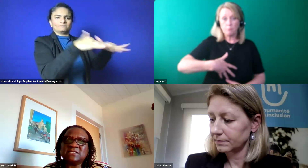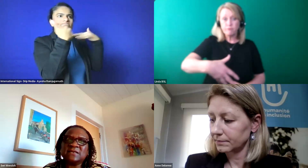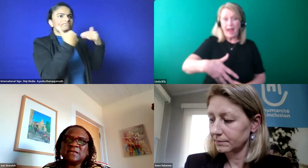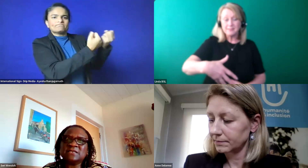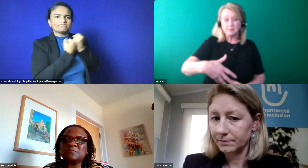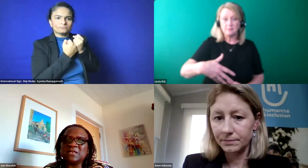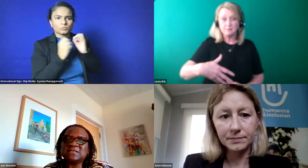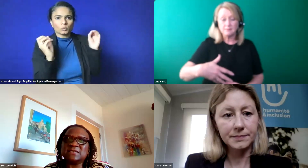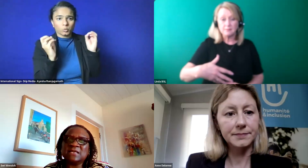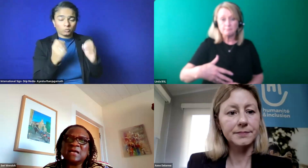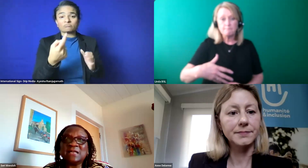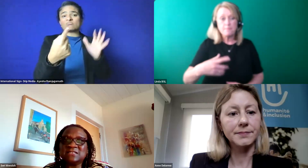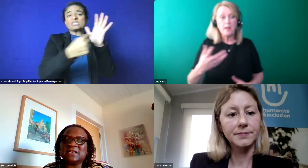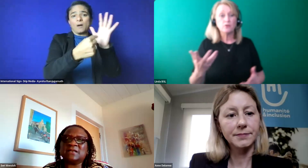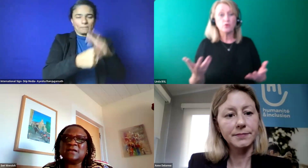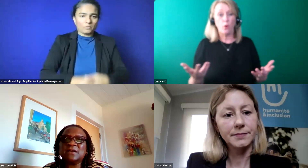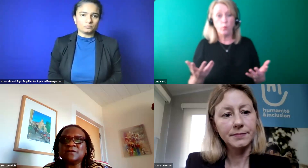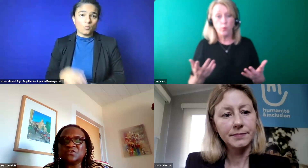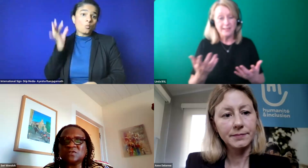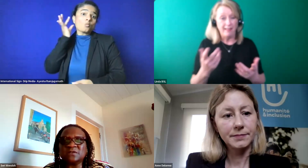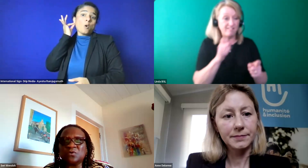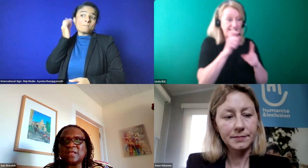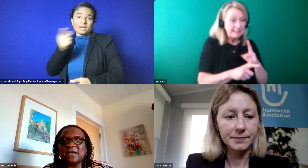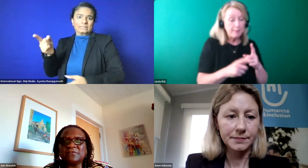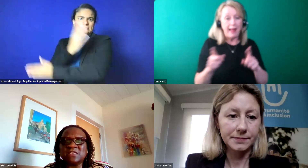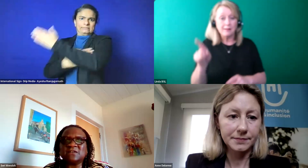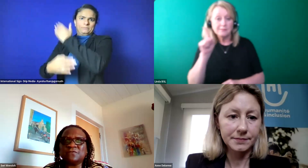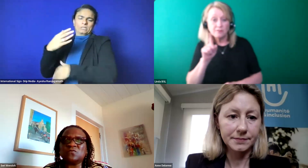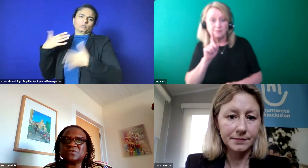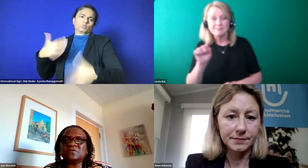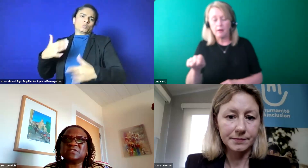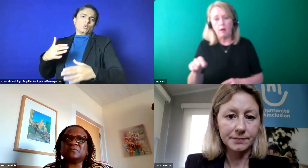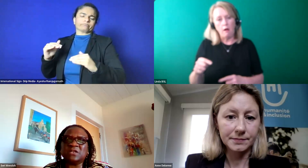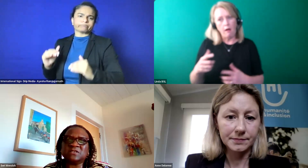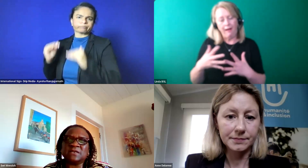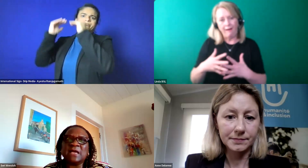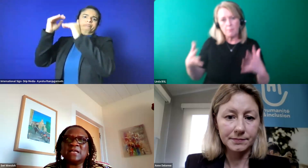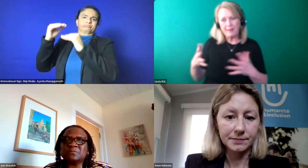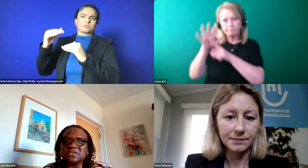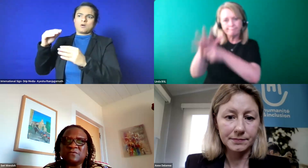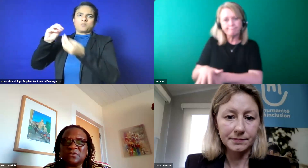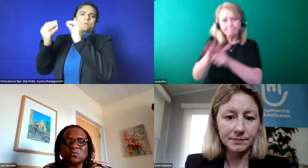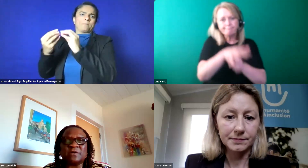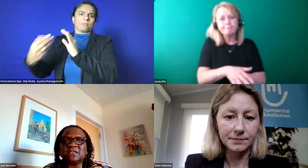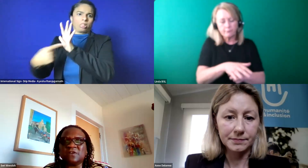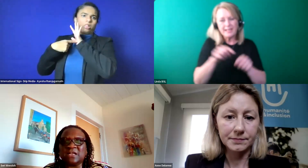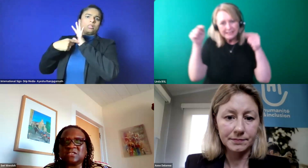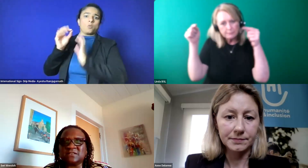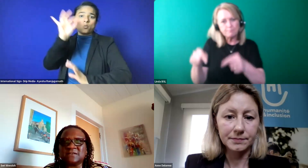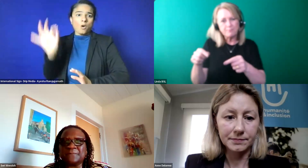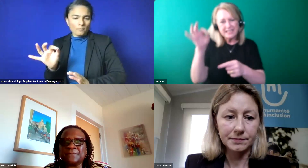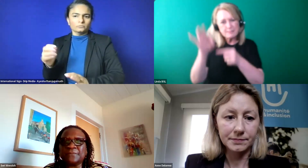young age, disability, and gender results in both aggravated forms of discrimination and specific human